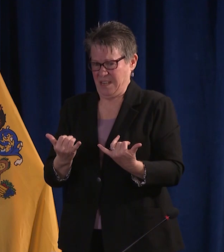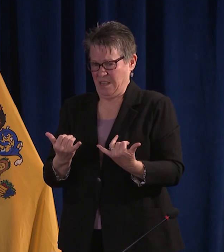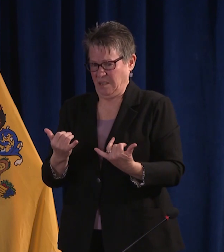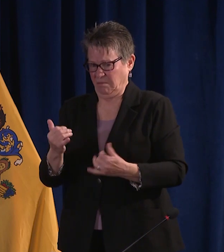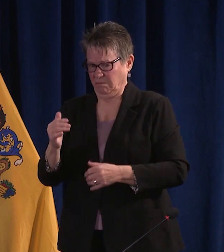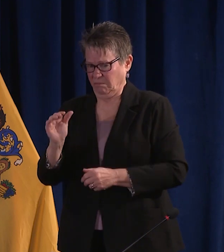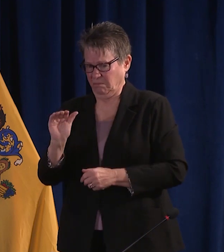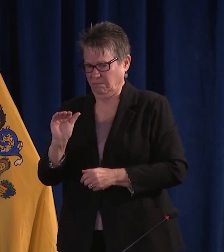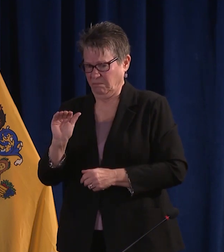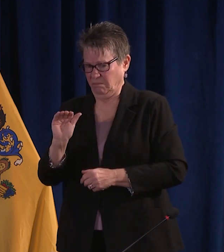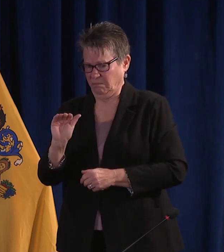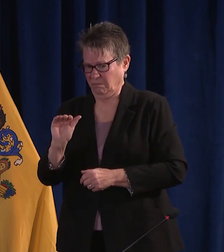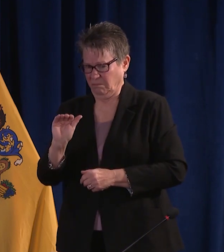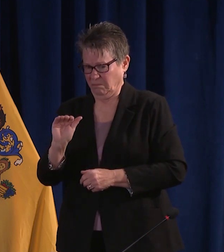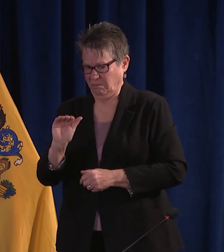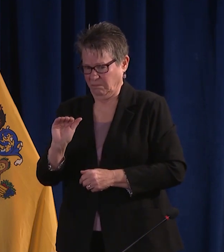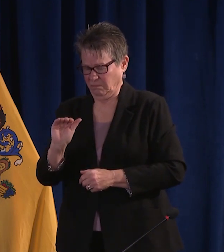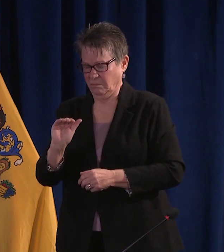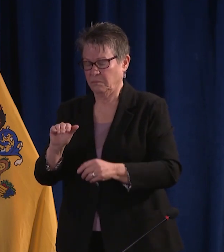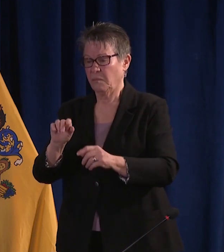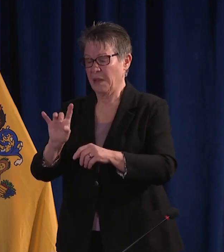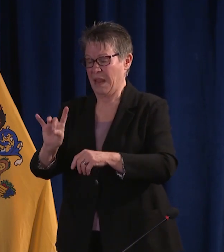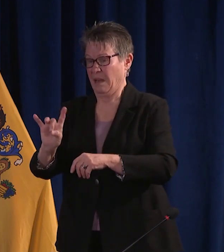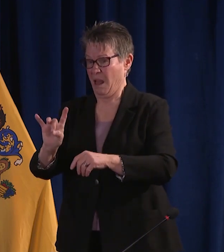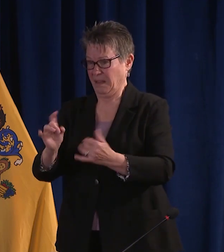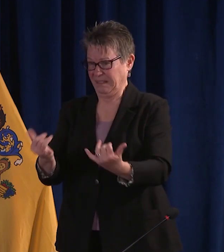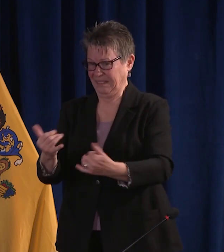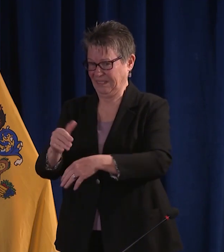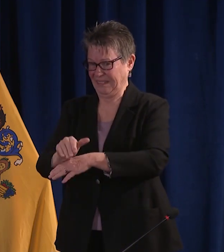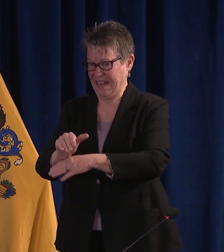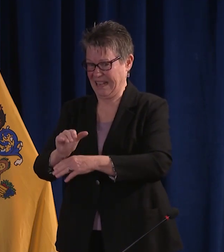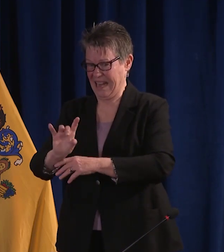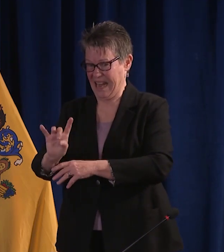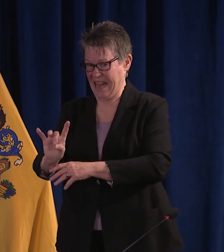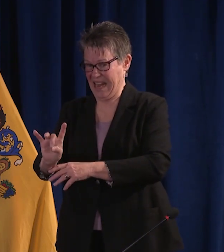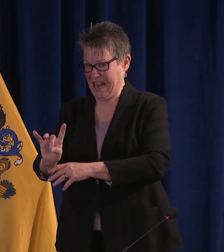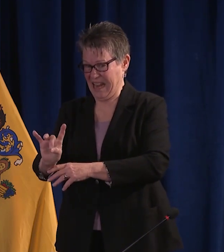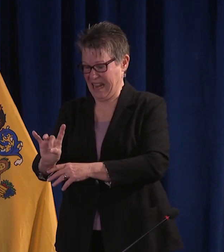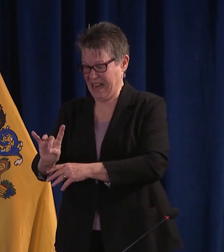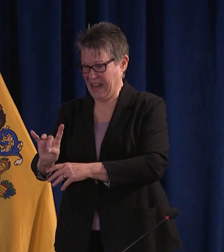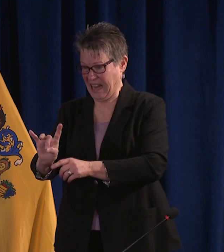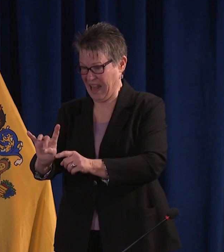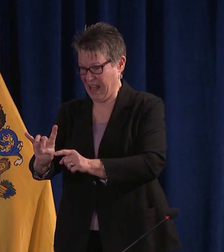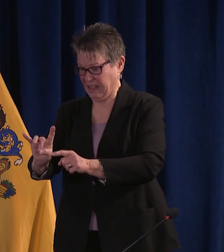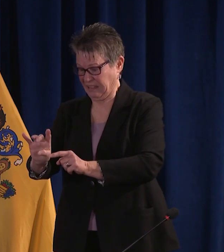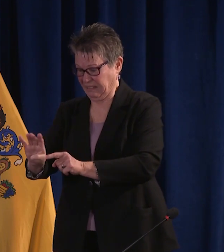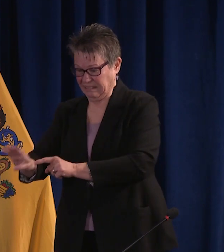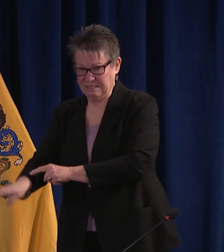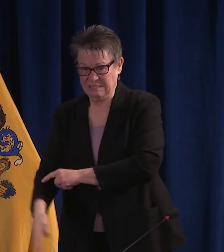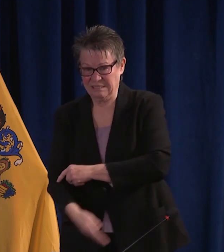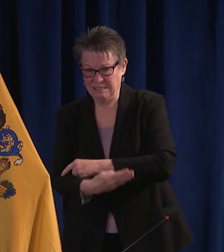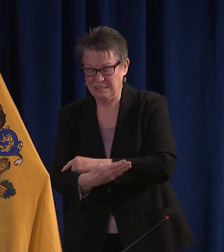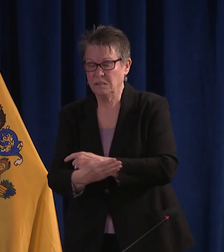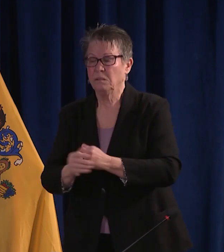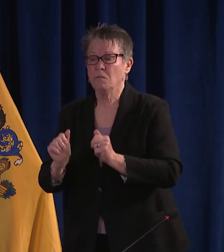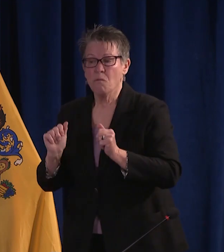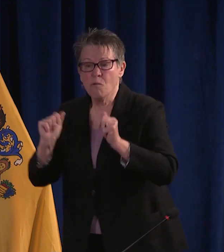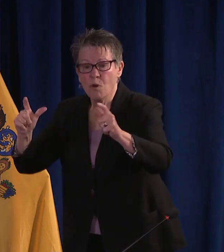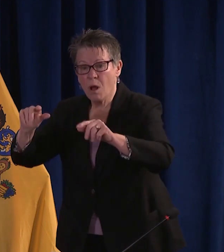amusement parks, and amusement centers across New Jersey until the current emergency